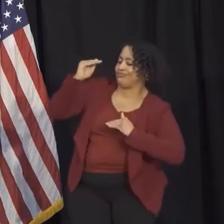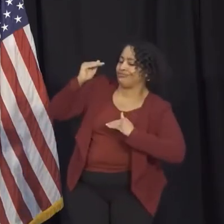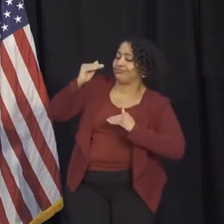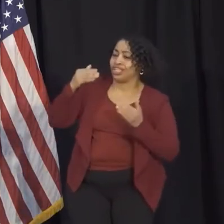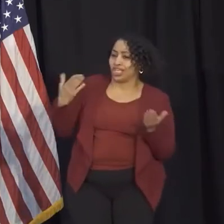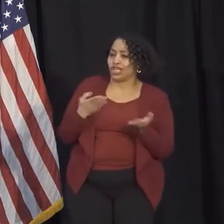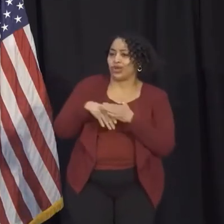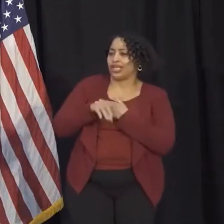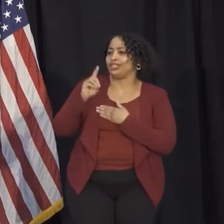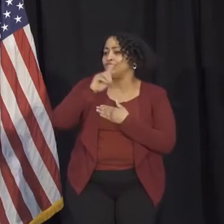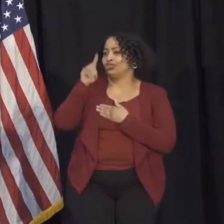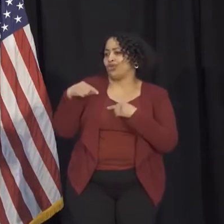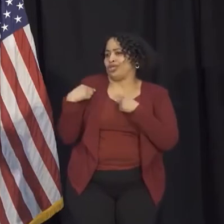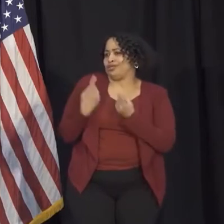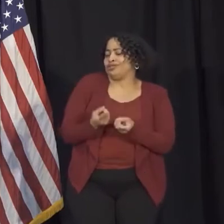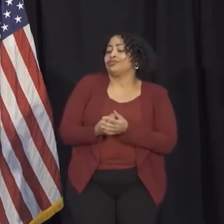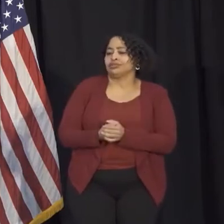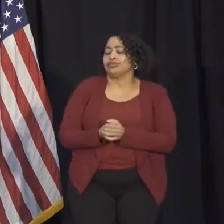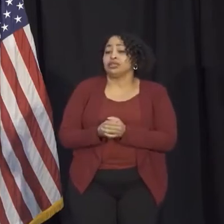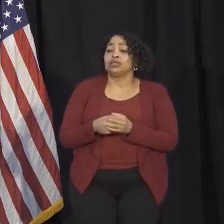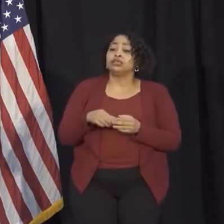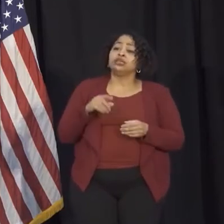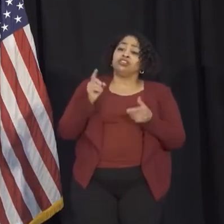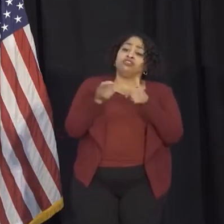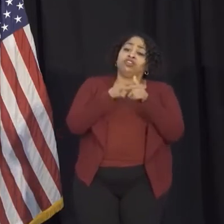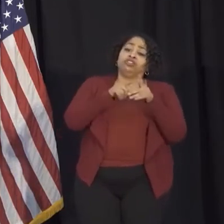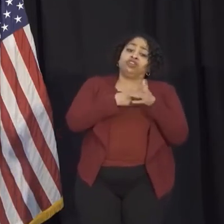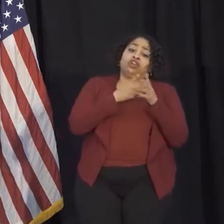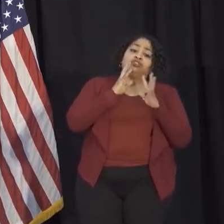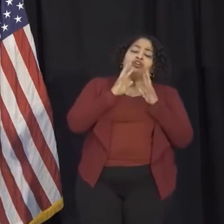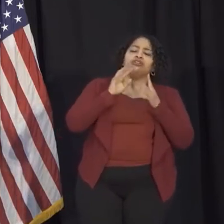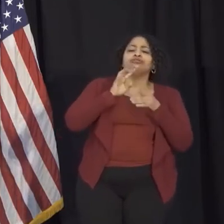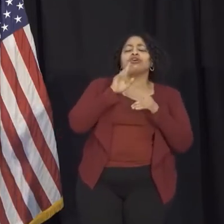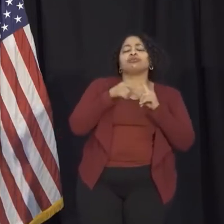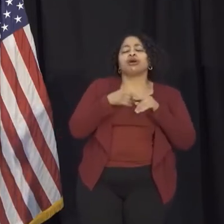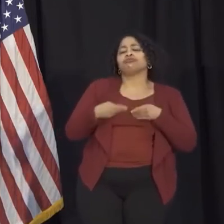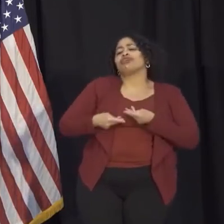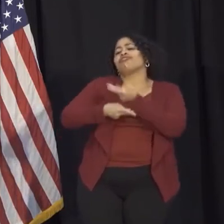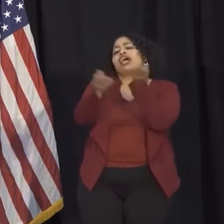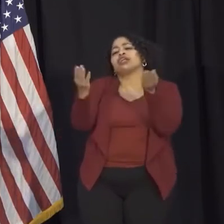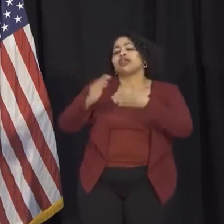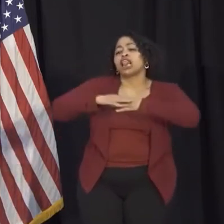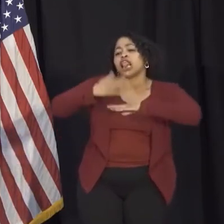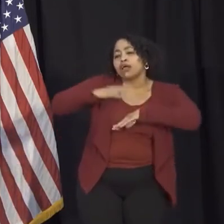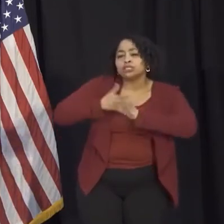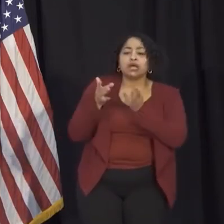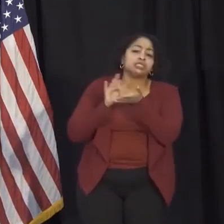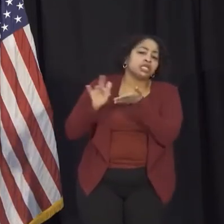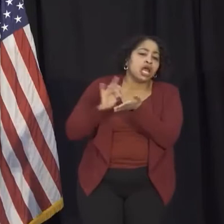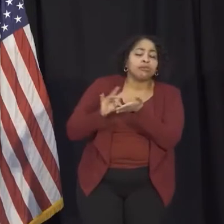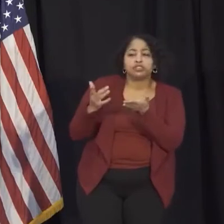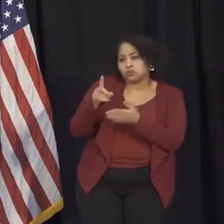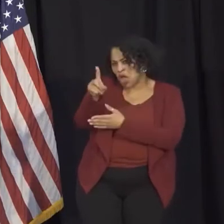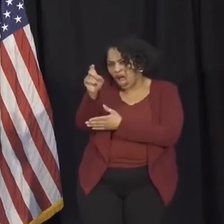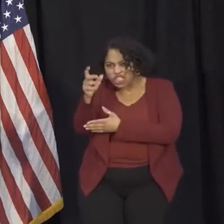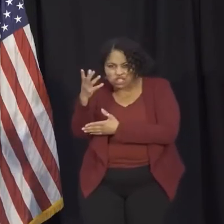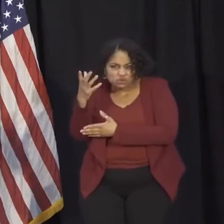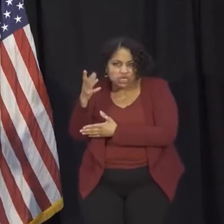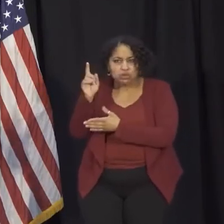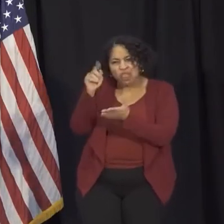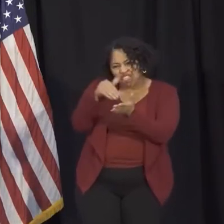landscape. The initial conversations was about providing laptops or tablets to maybe